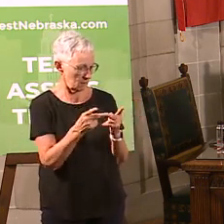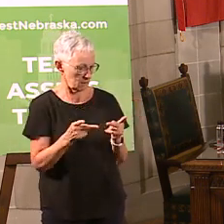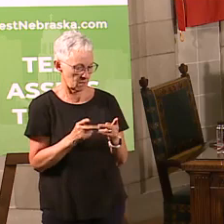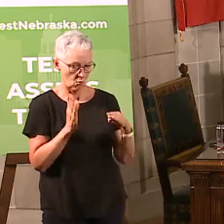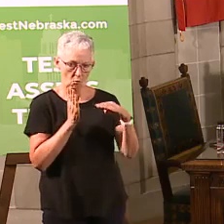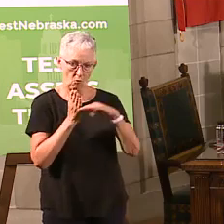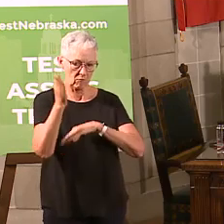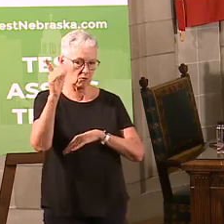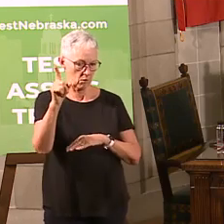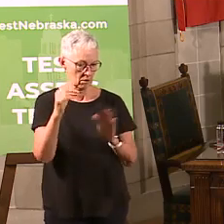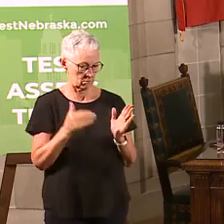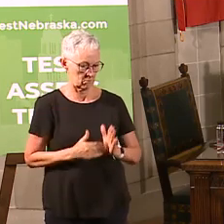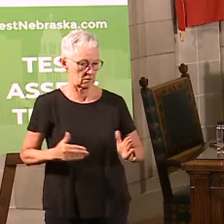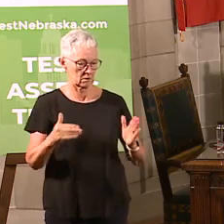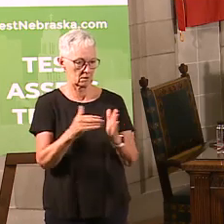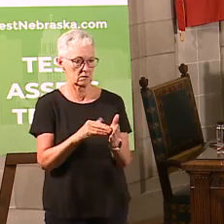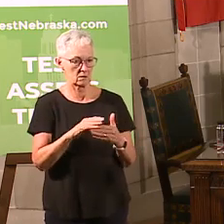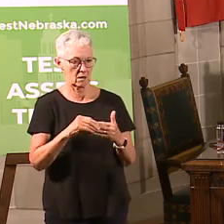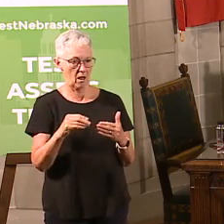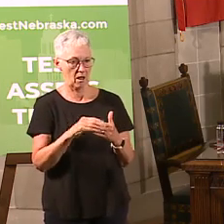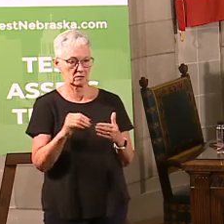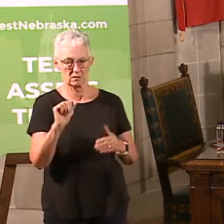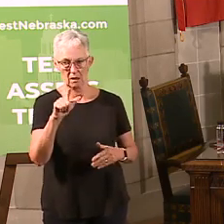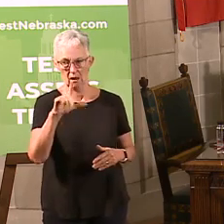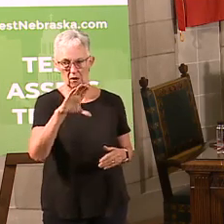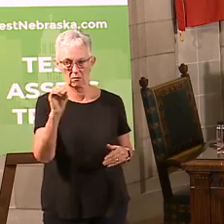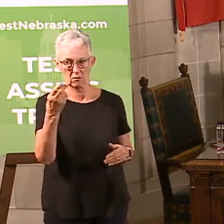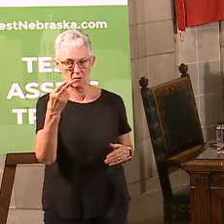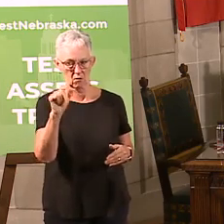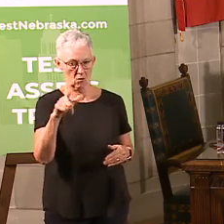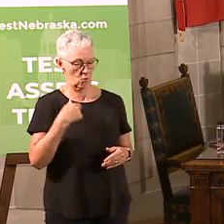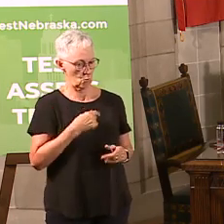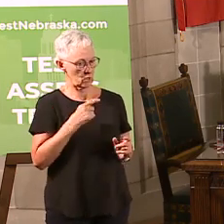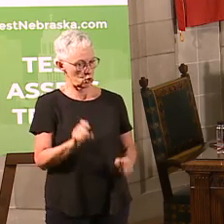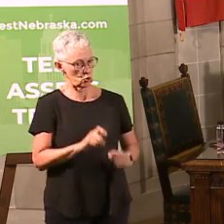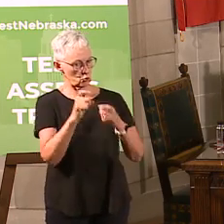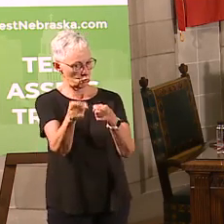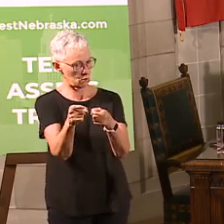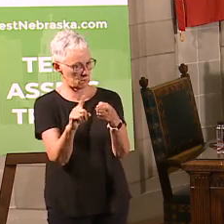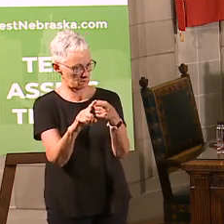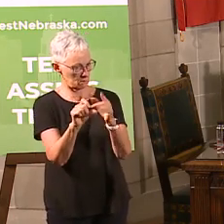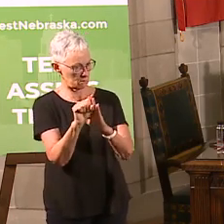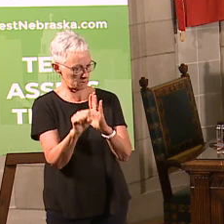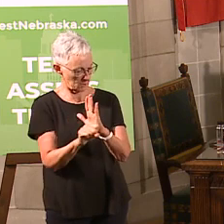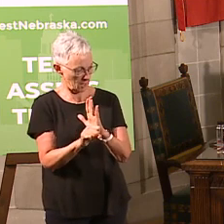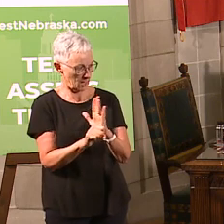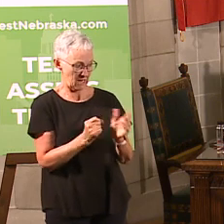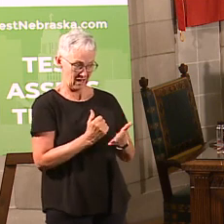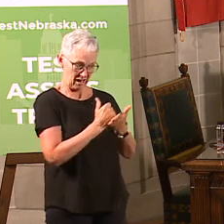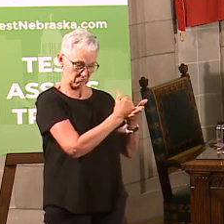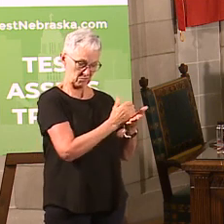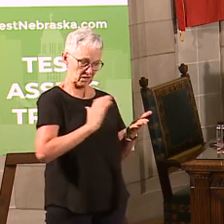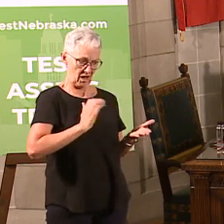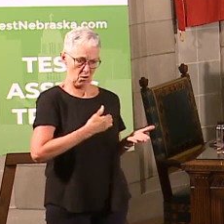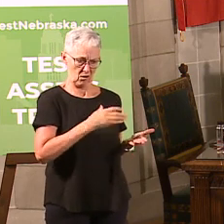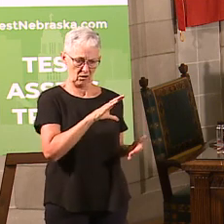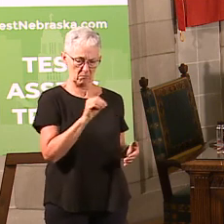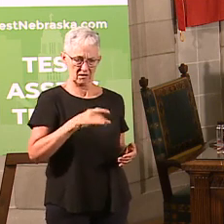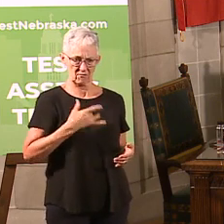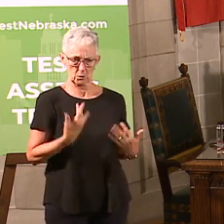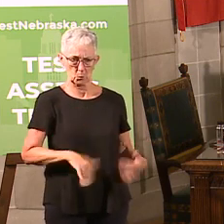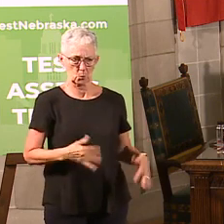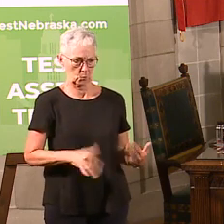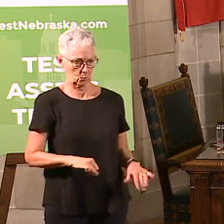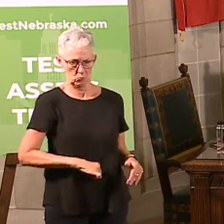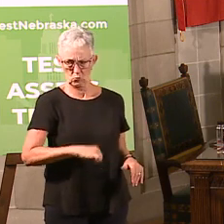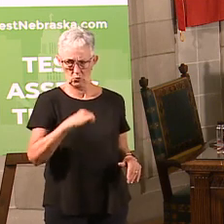in alcohol that we've donated to the state, and it really makes our company proud because we know that we're helping medical facilities, nursing homes, schools